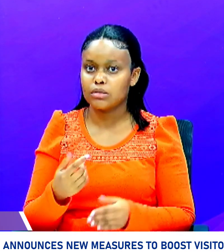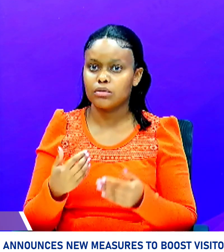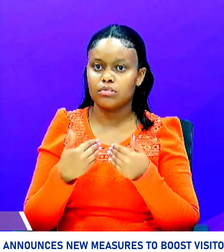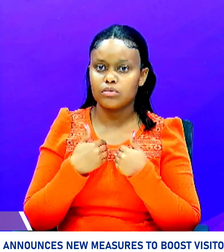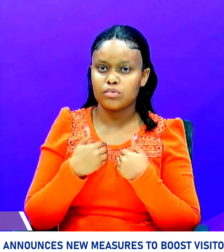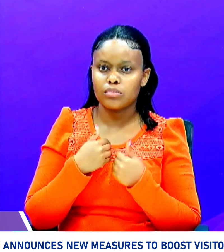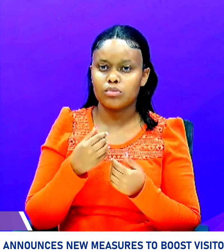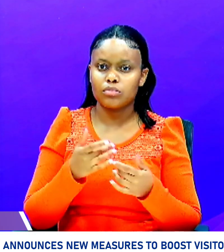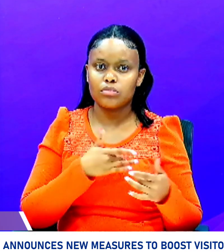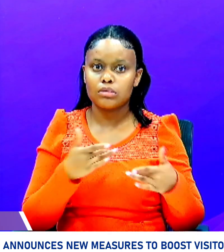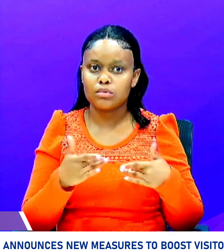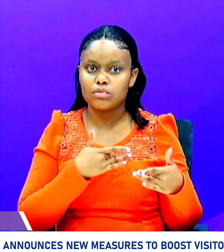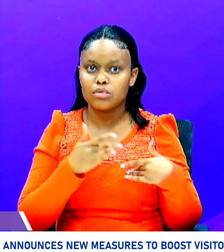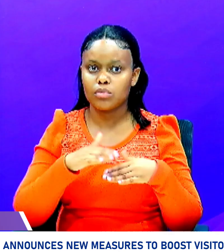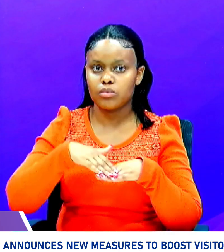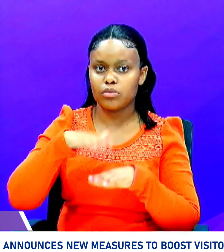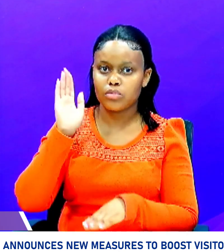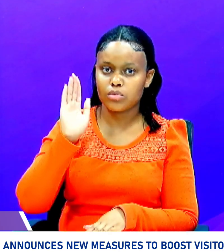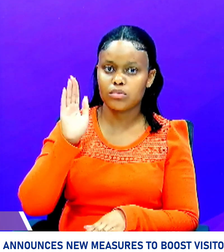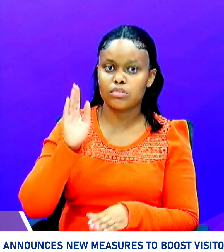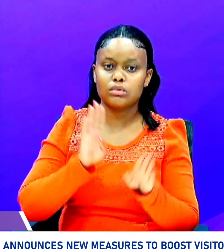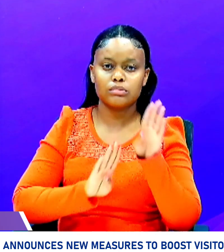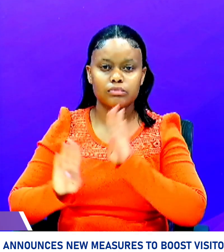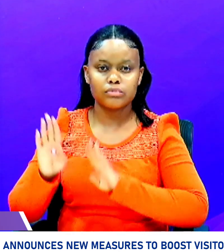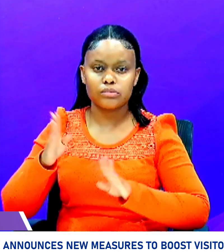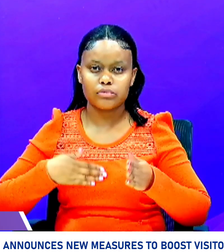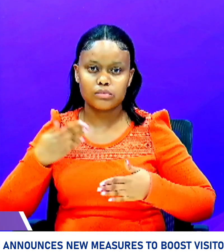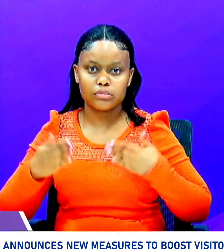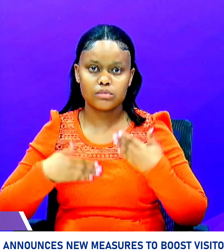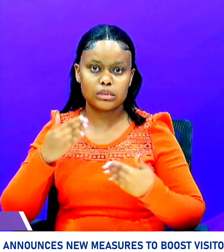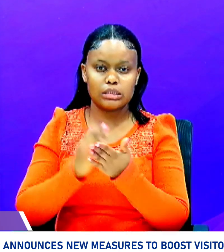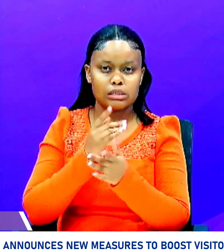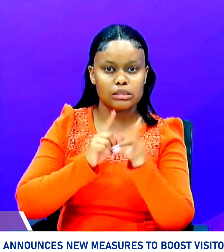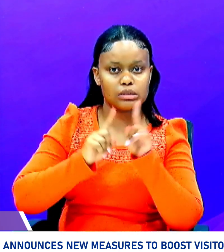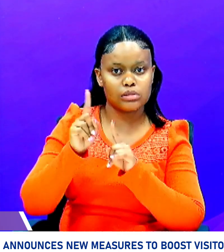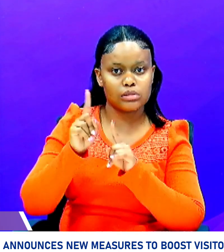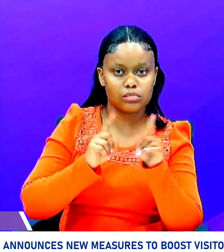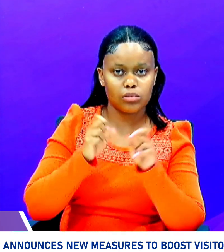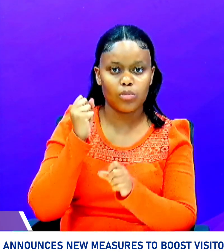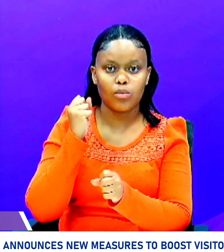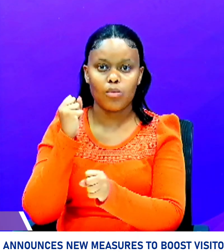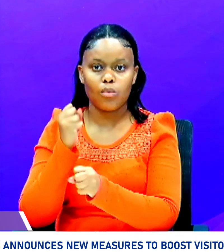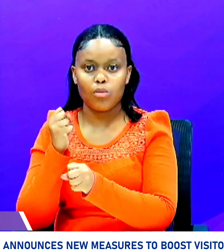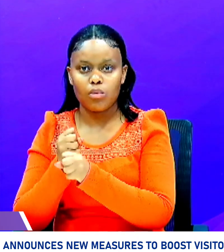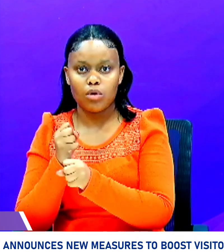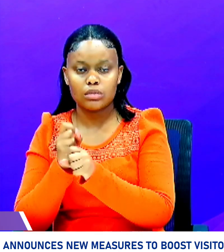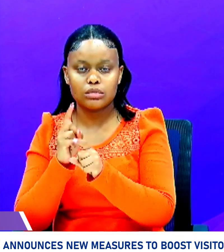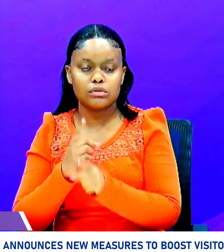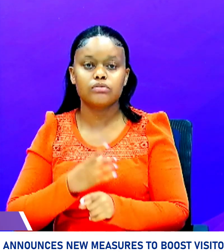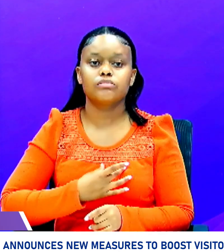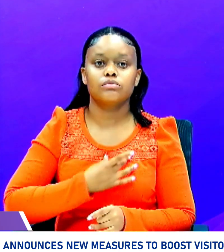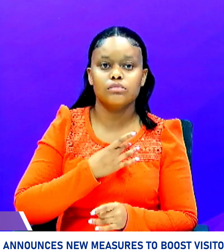Mara. She said the incident had raised concerns over reckless behavior by some